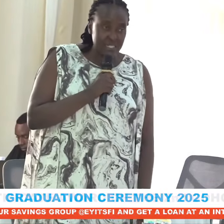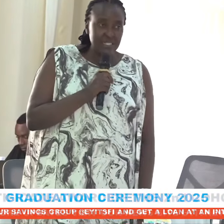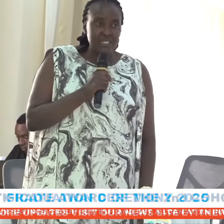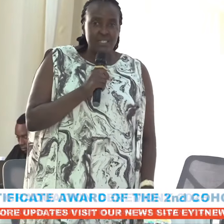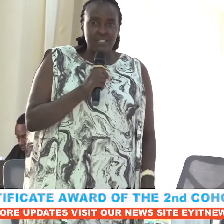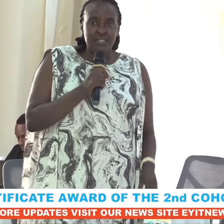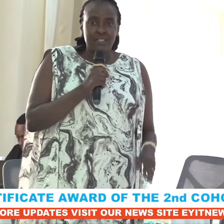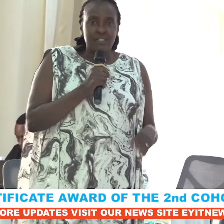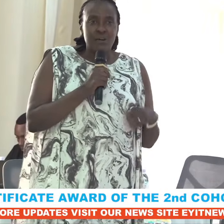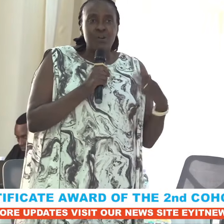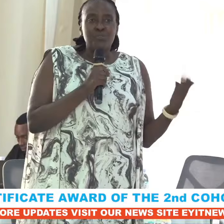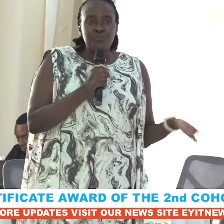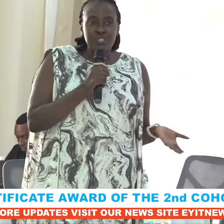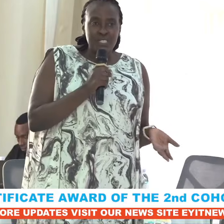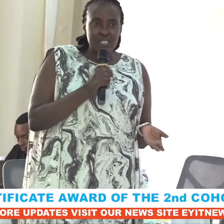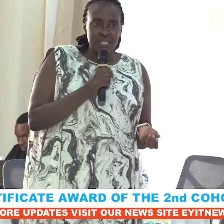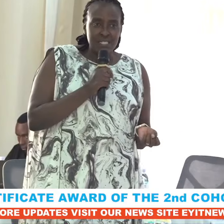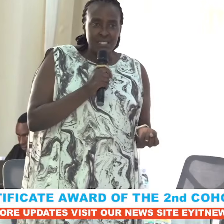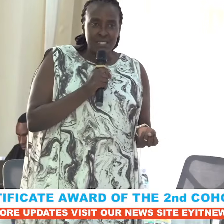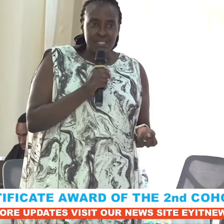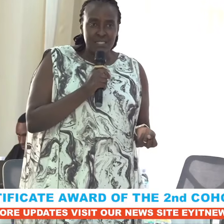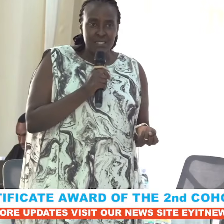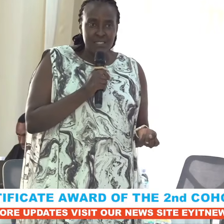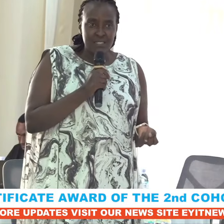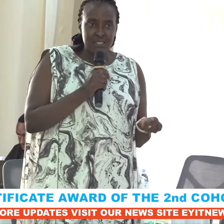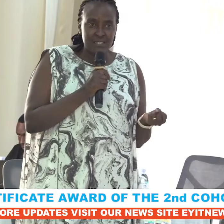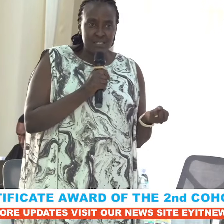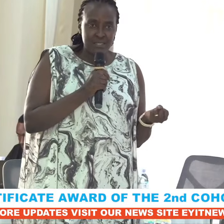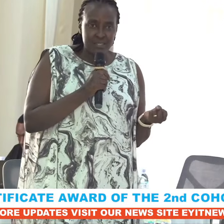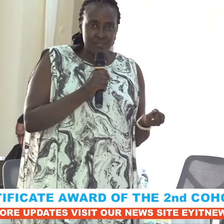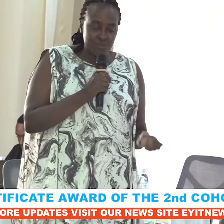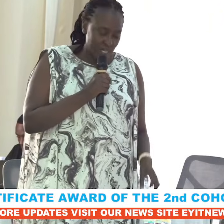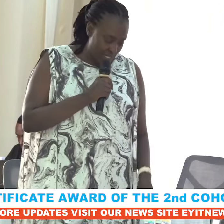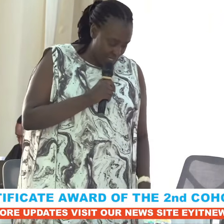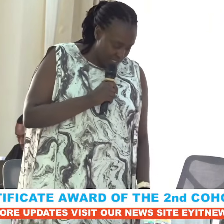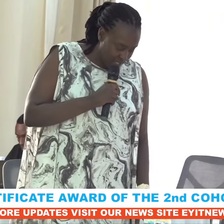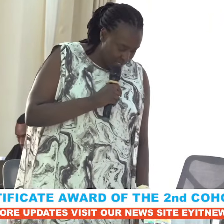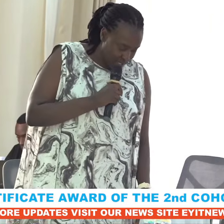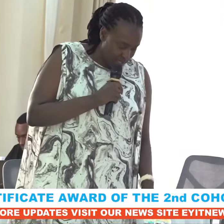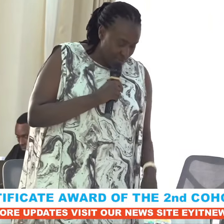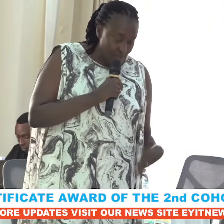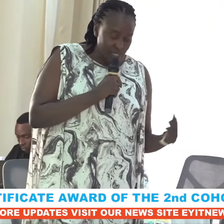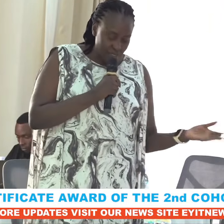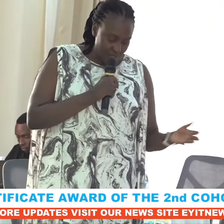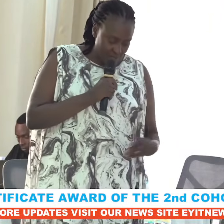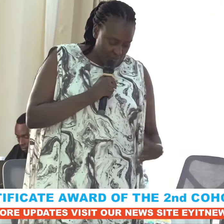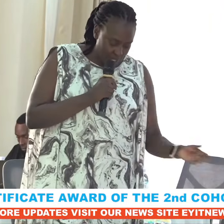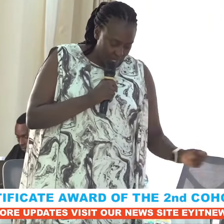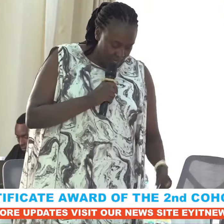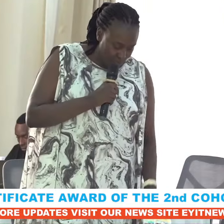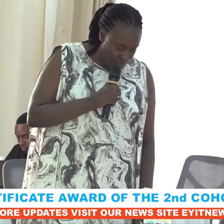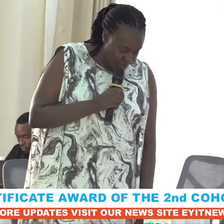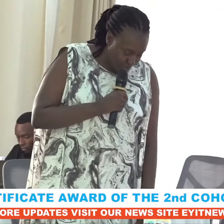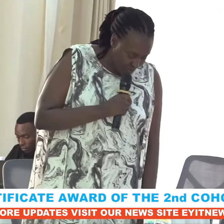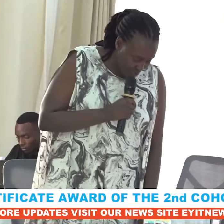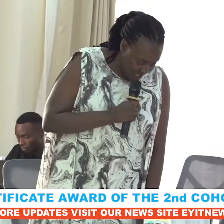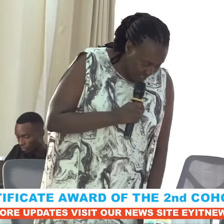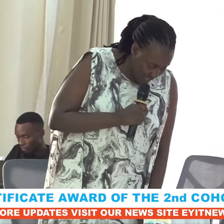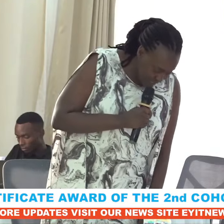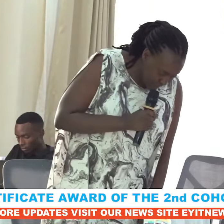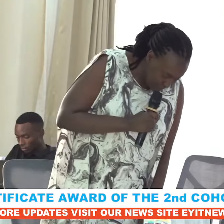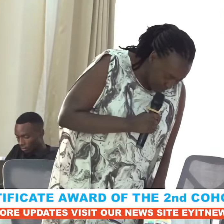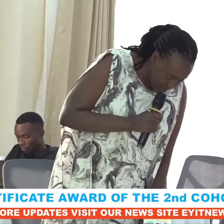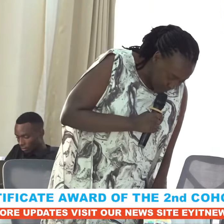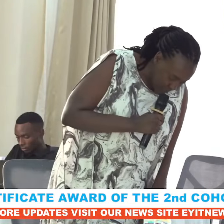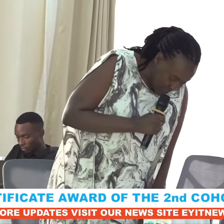said, our community needs this training so that we are able to